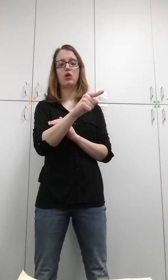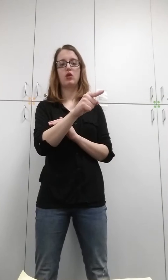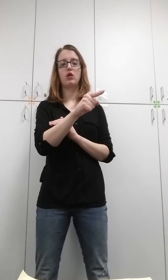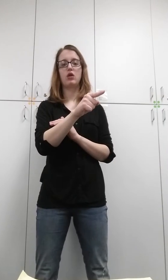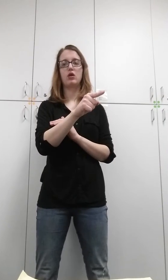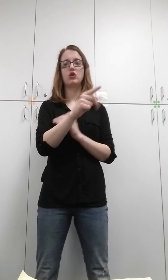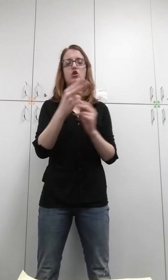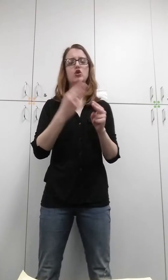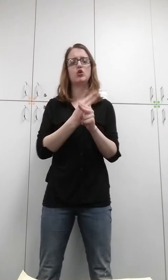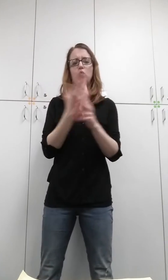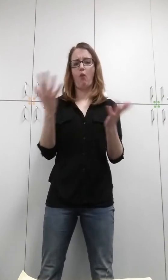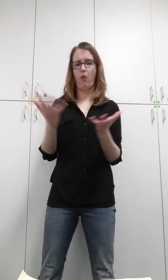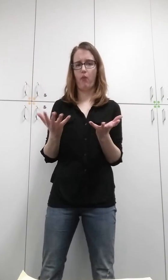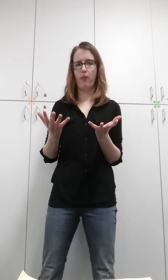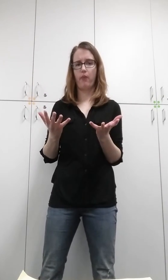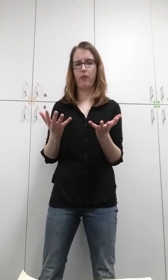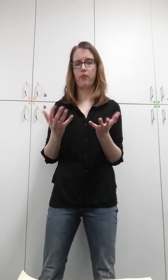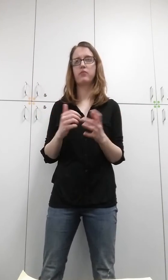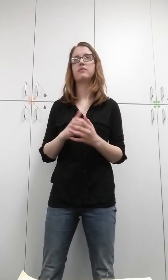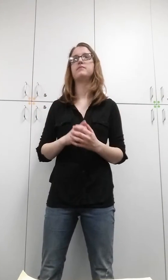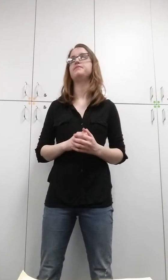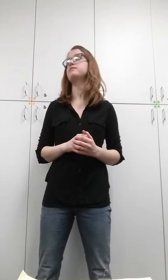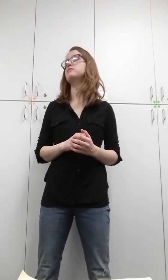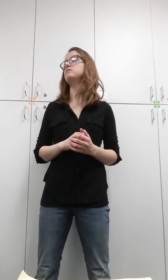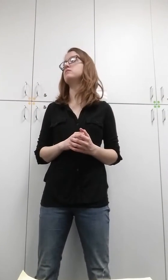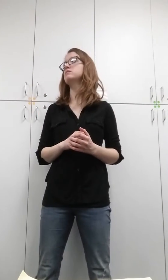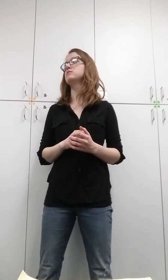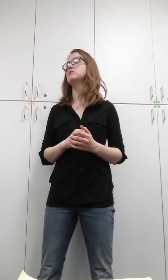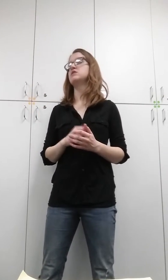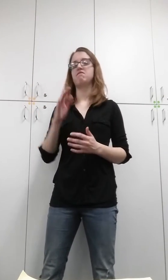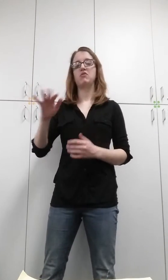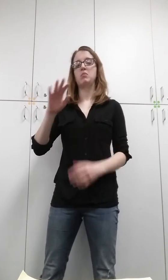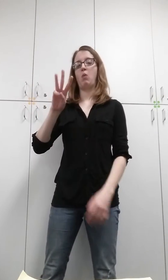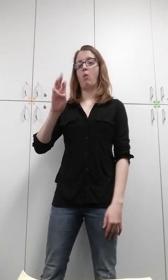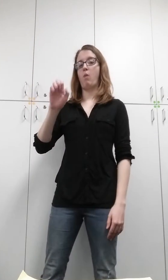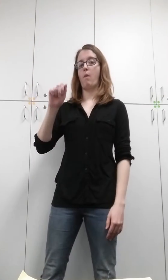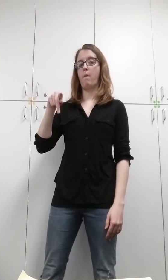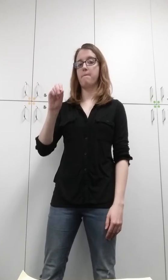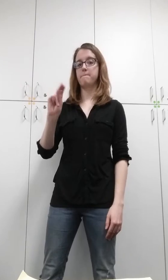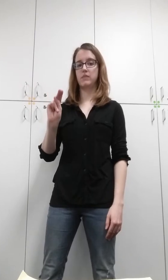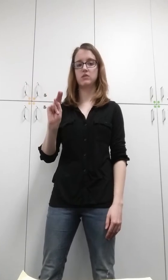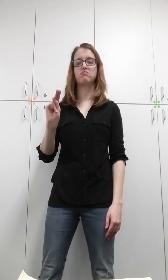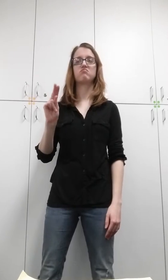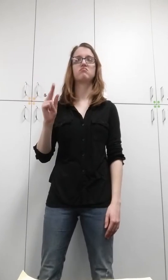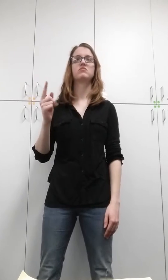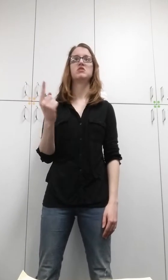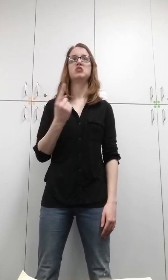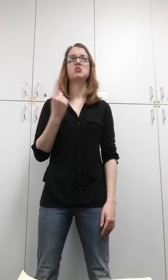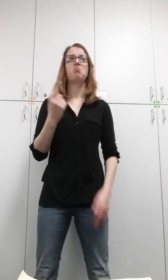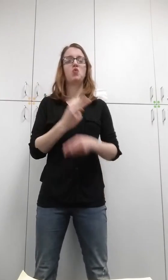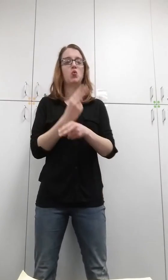what? Or I can fingerspell weapon, meaning something you used to kill her. I have to explain it because I